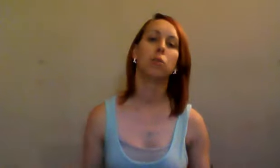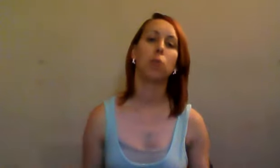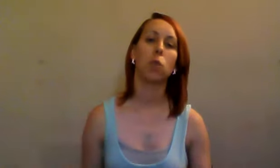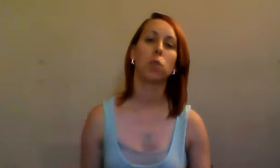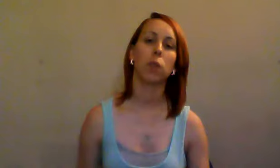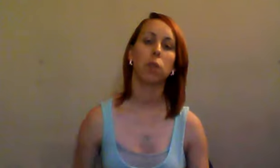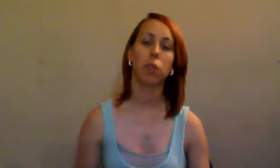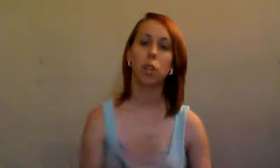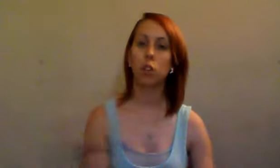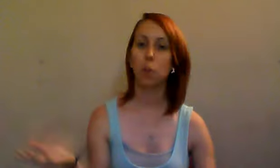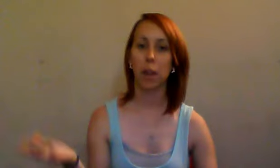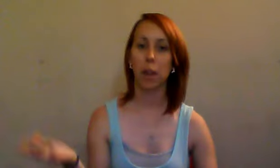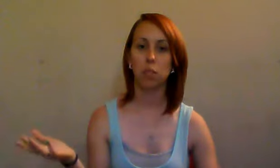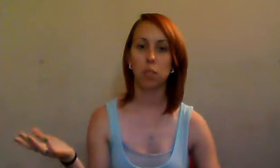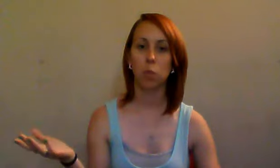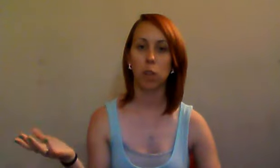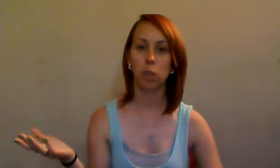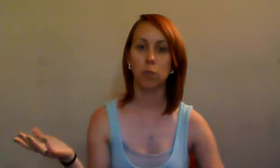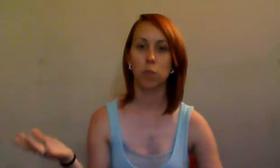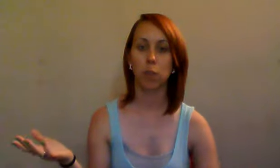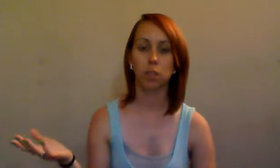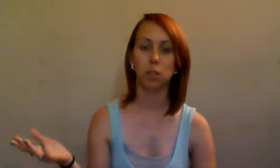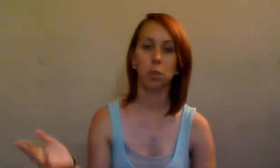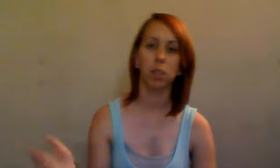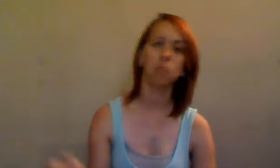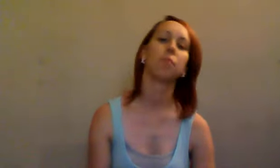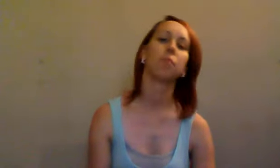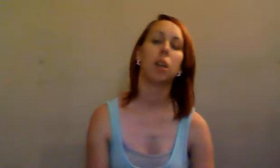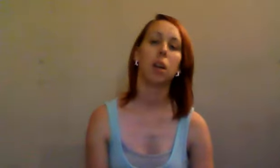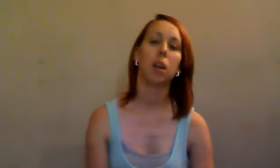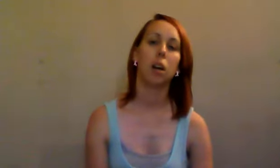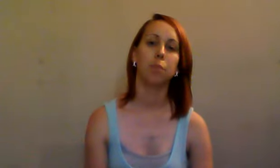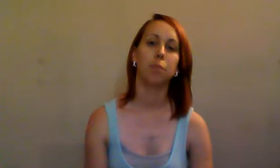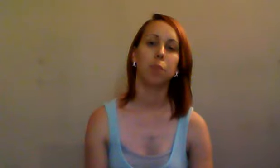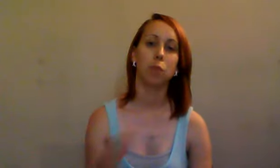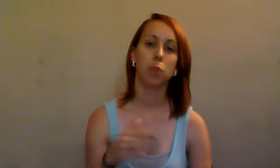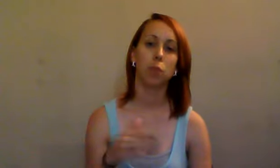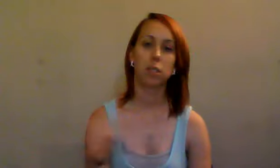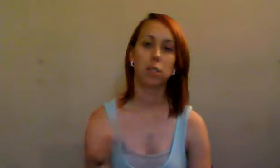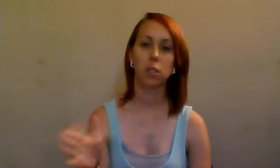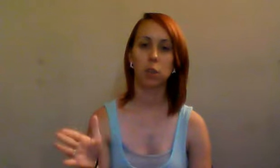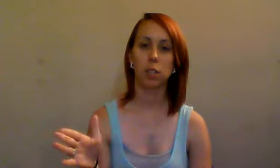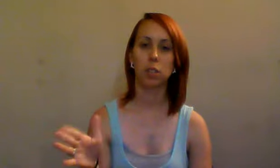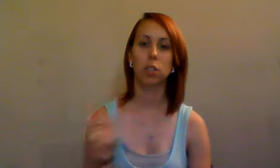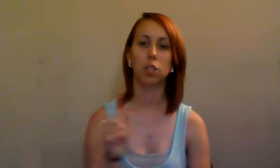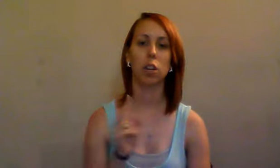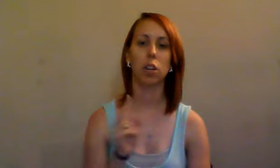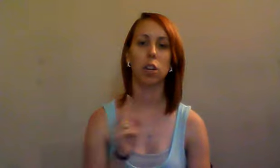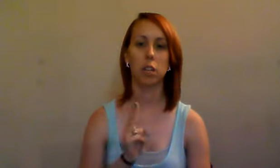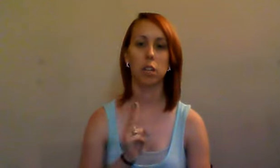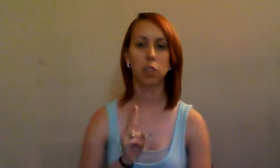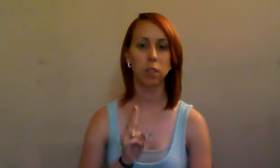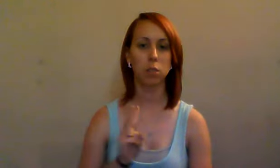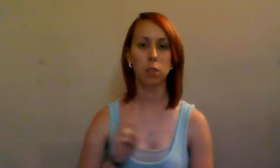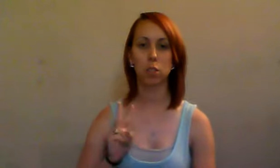For 23, you go back to using one hand for the rest of the 20s. And for the rest of the 20s, you're going to start in at your chest with